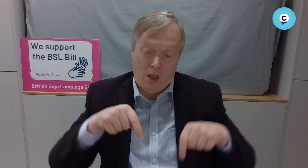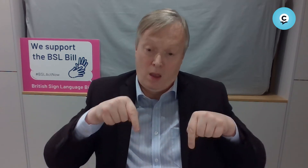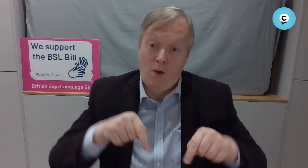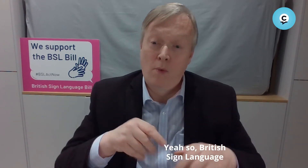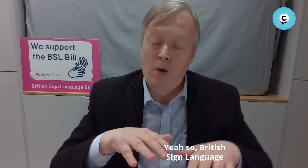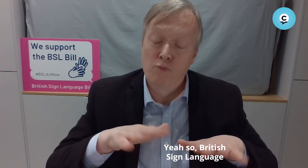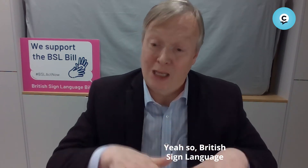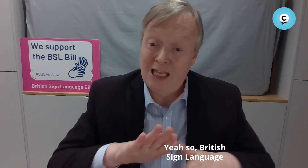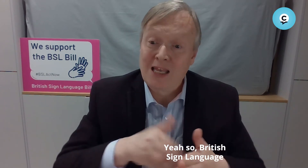Yeah, so